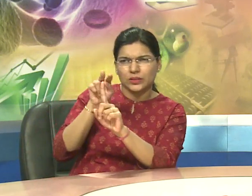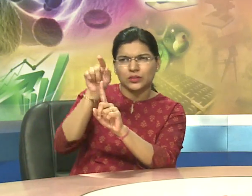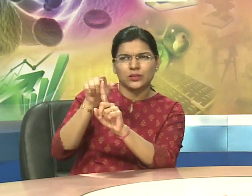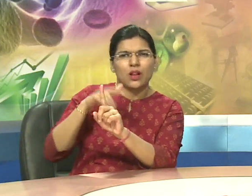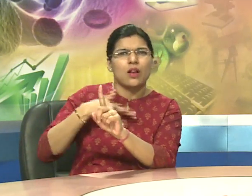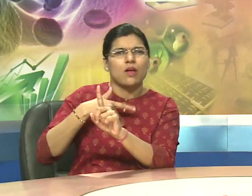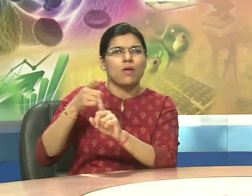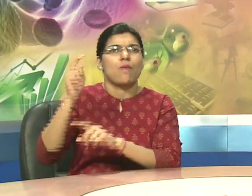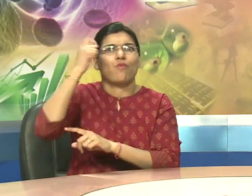blue eyes,